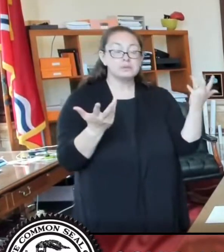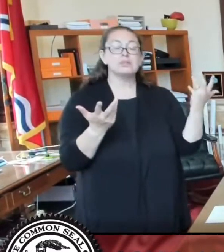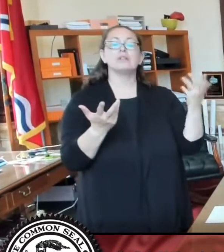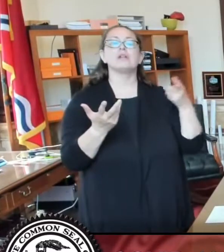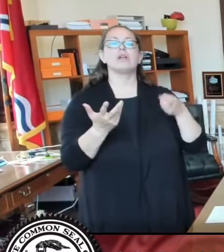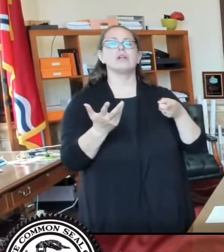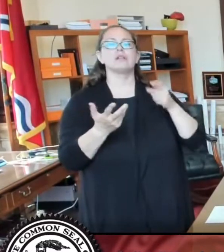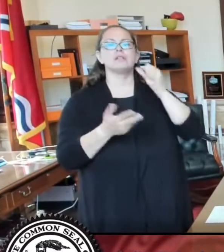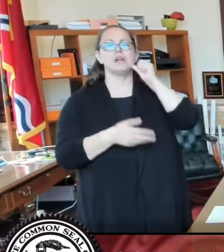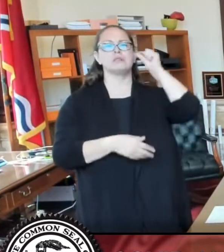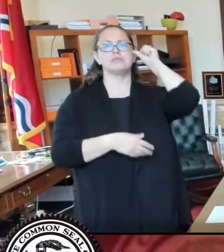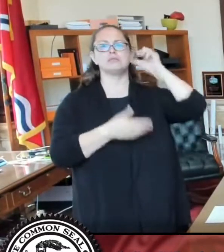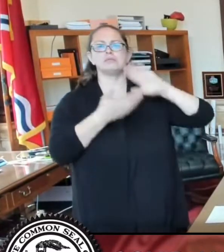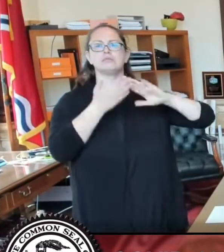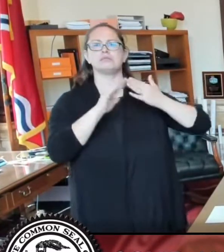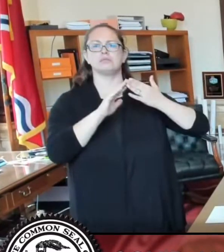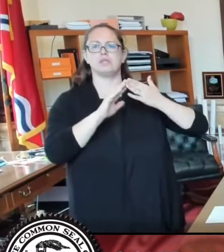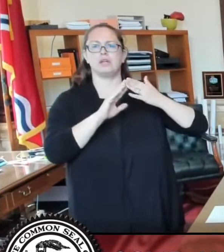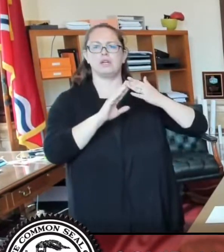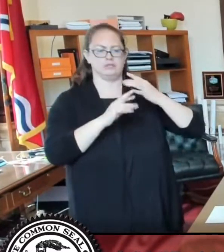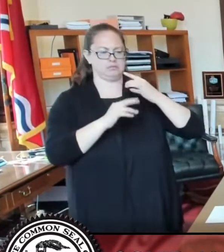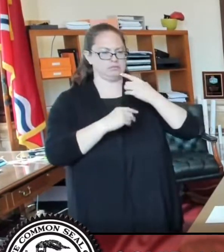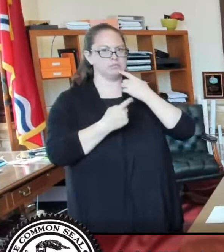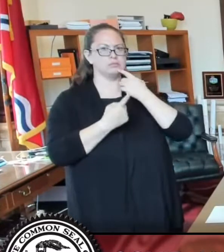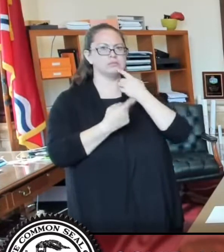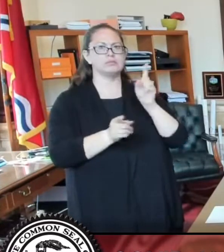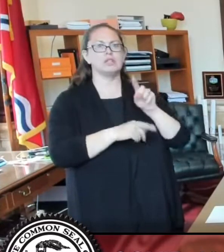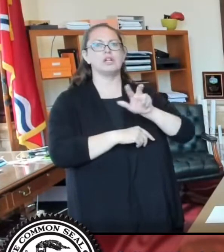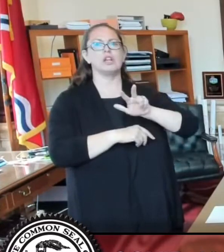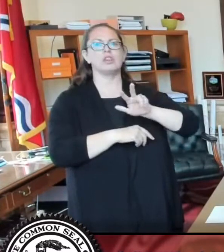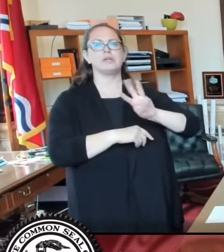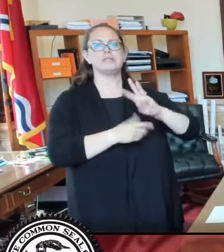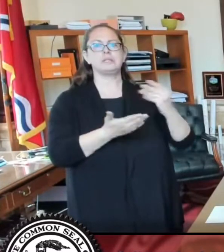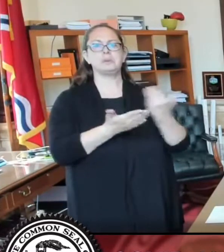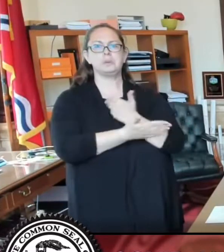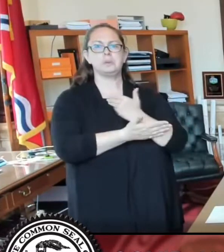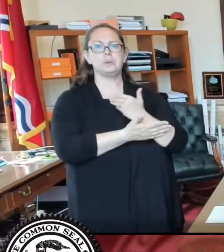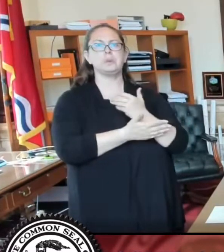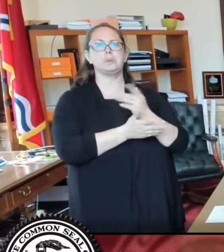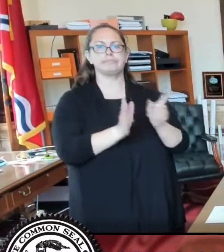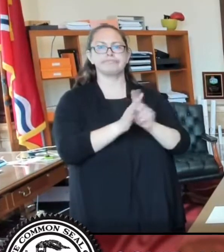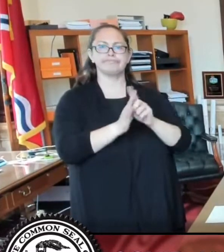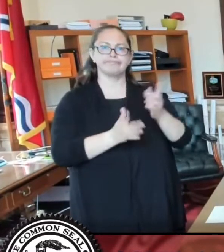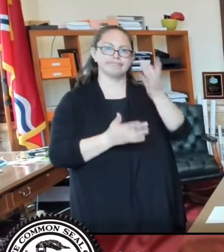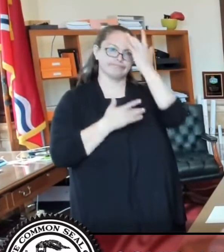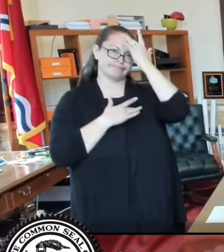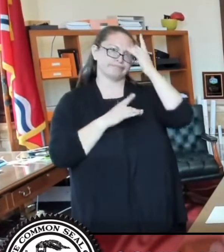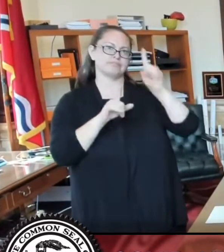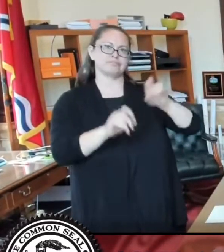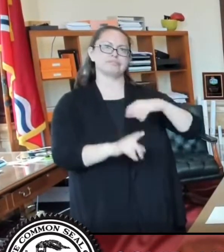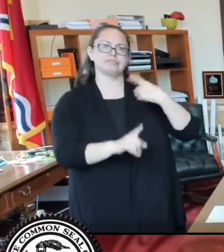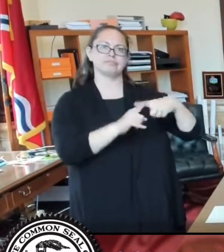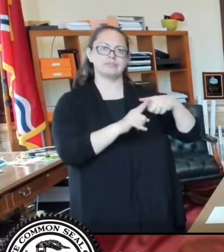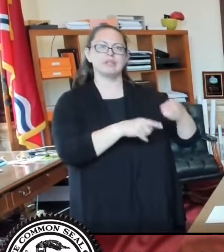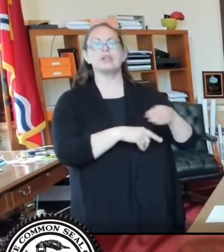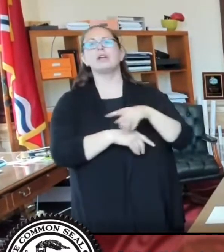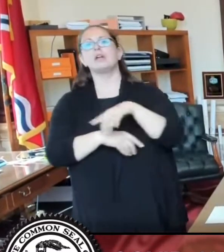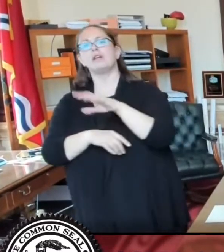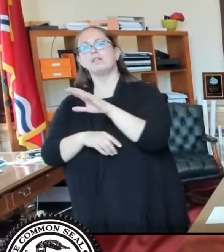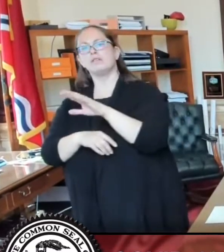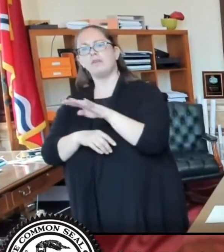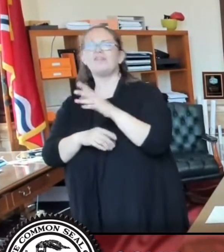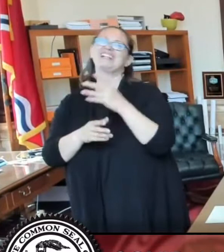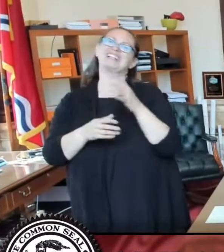city yesterday reported 36 new cases, 34 the day before. That's towards the high